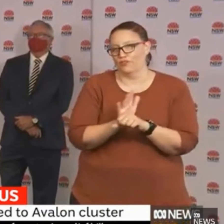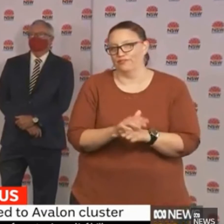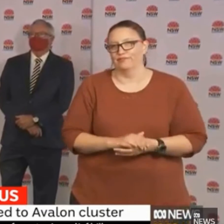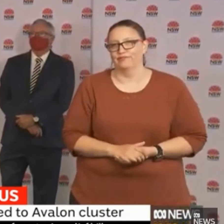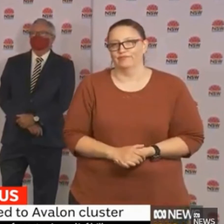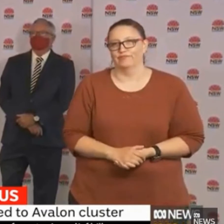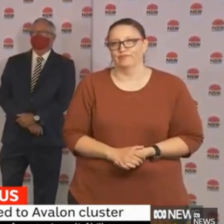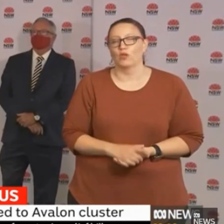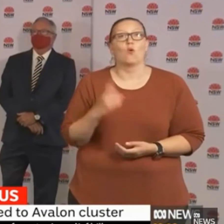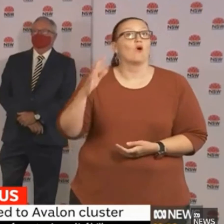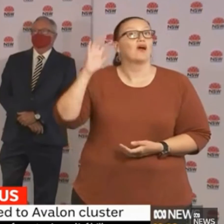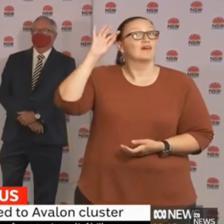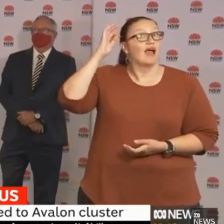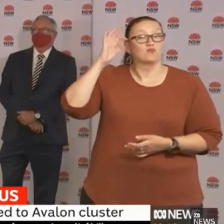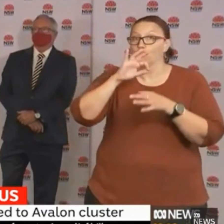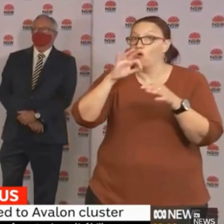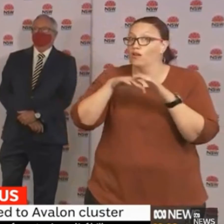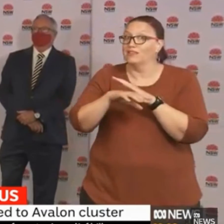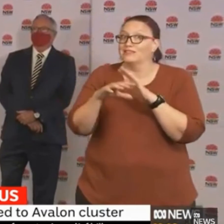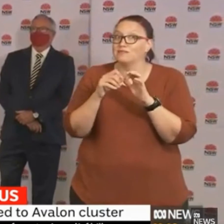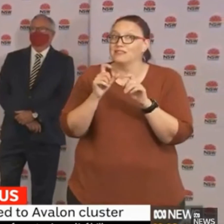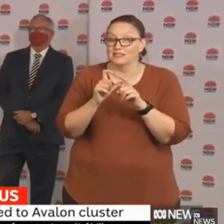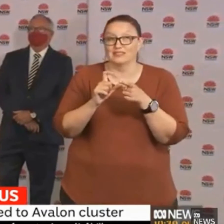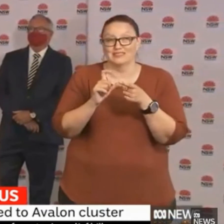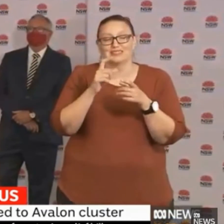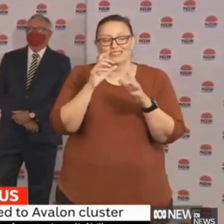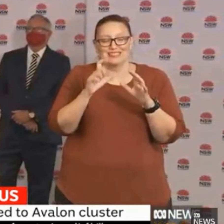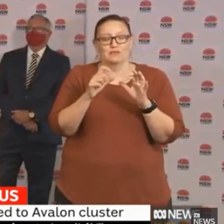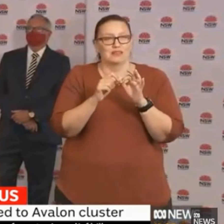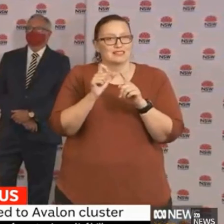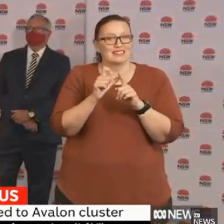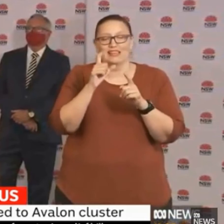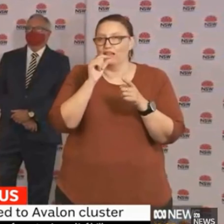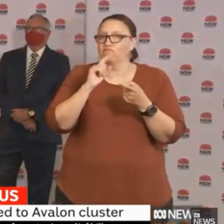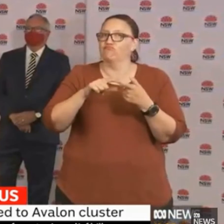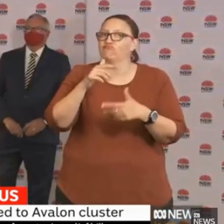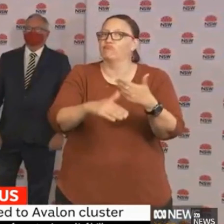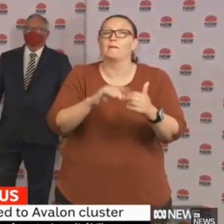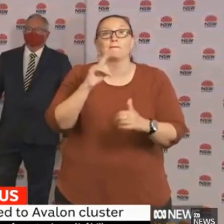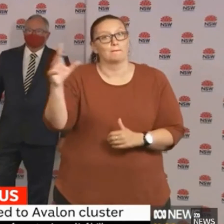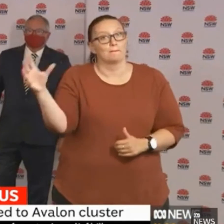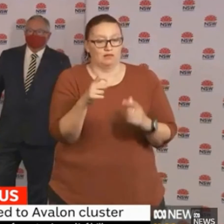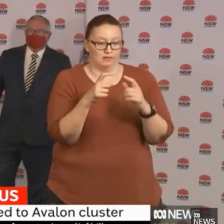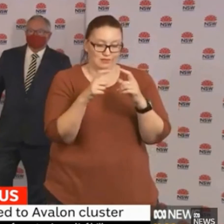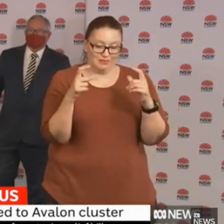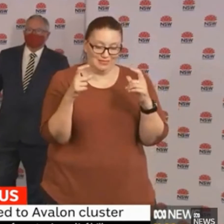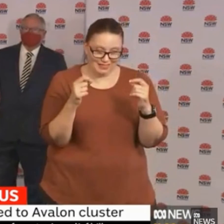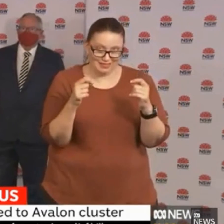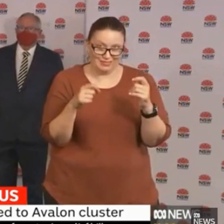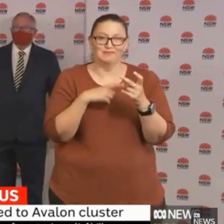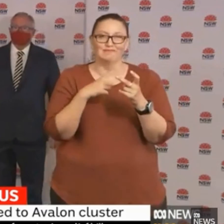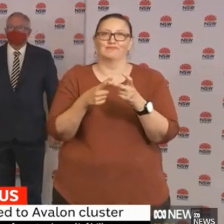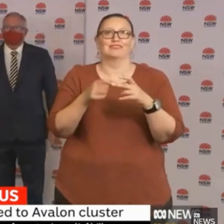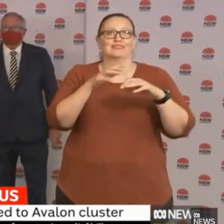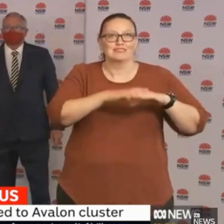of the CBD to say those events can continue so long as they respect the various